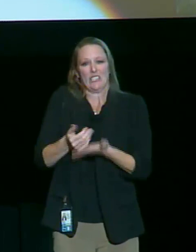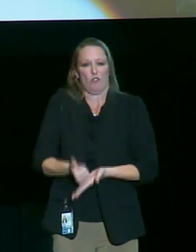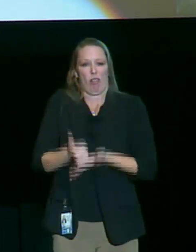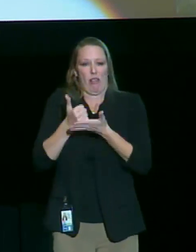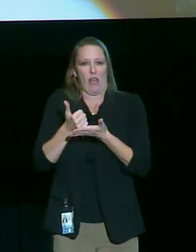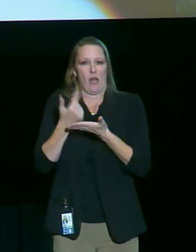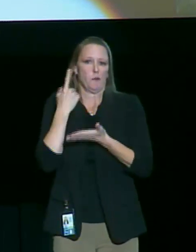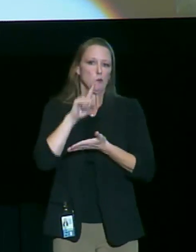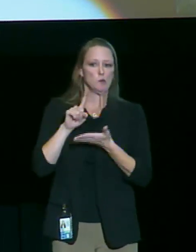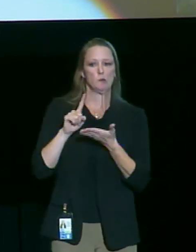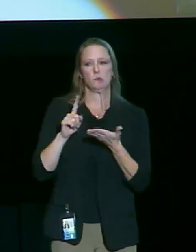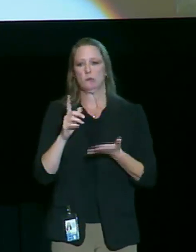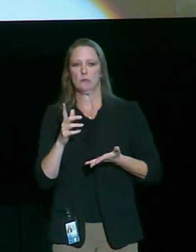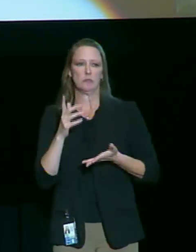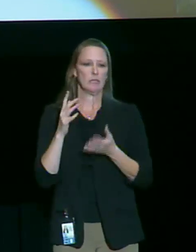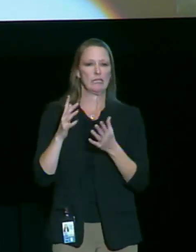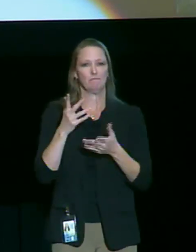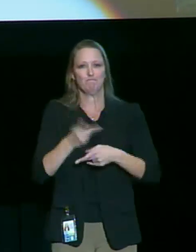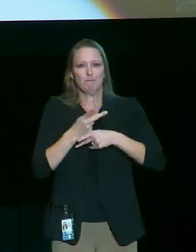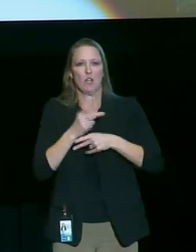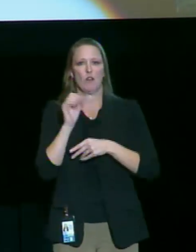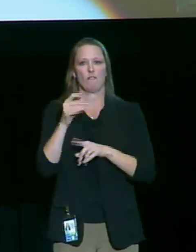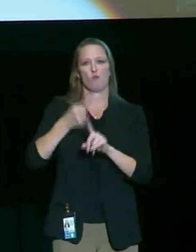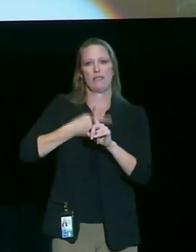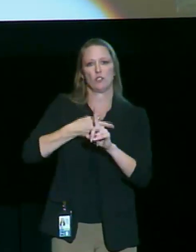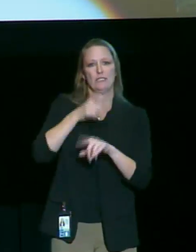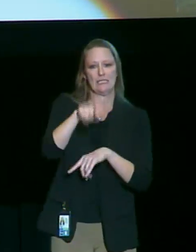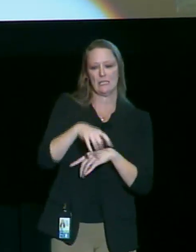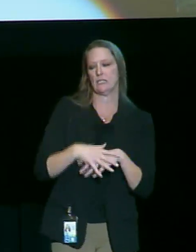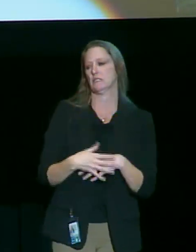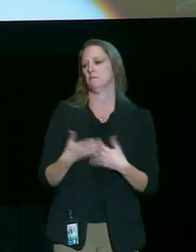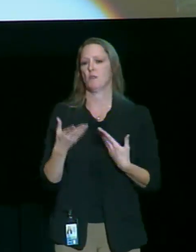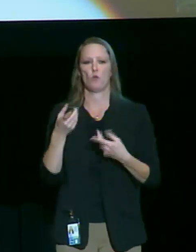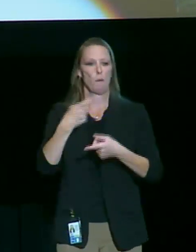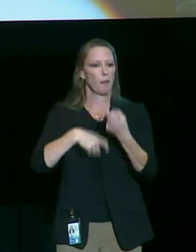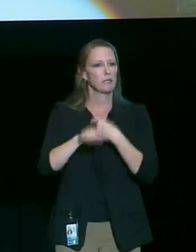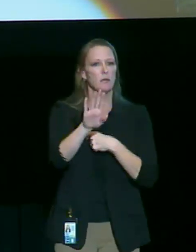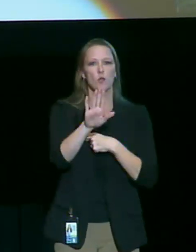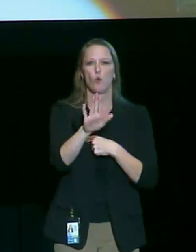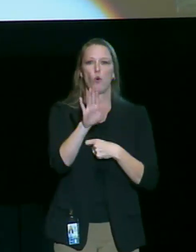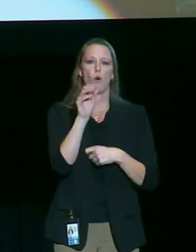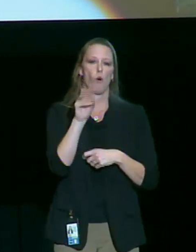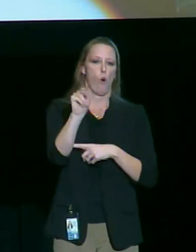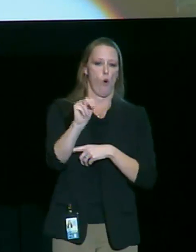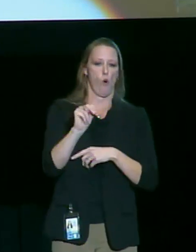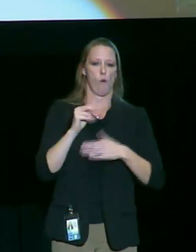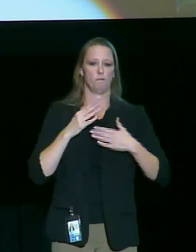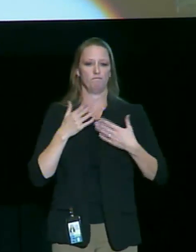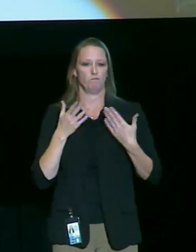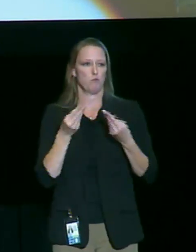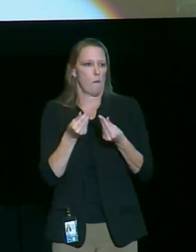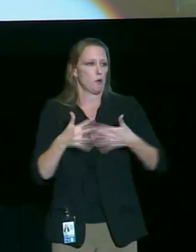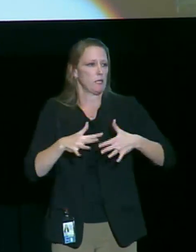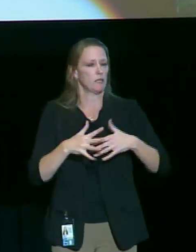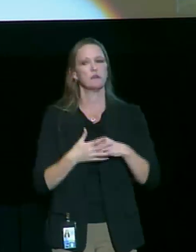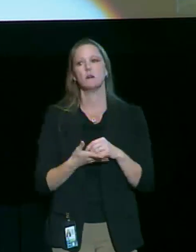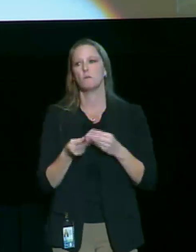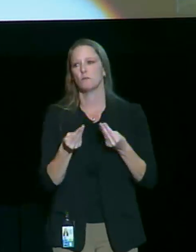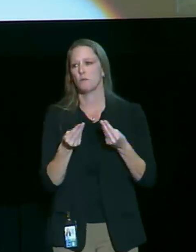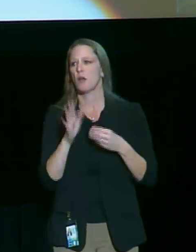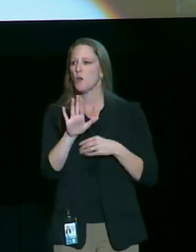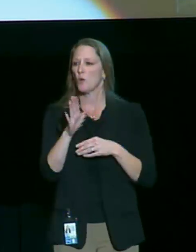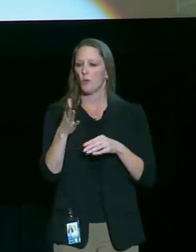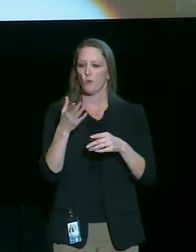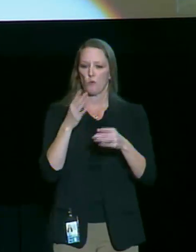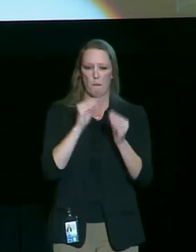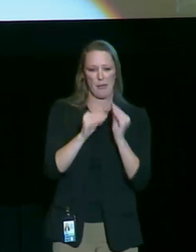to address rental needs, replacement of personal property, repairs to your homes and